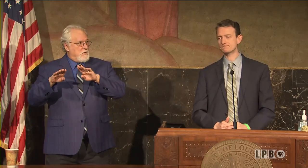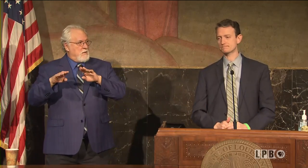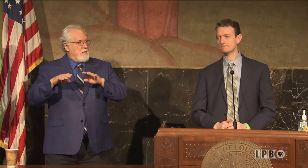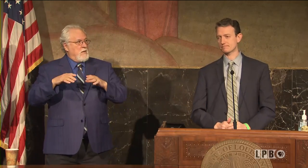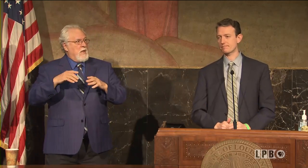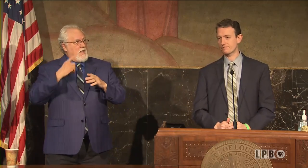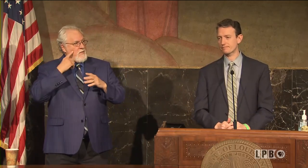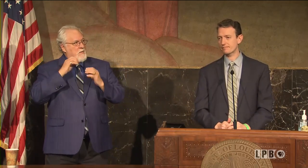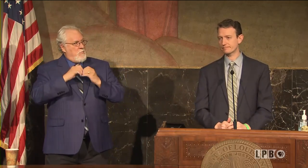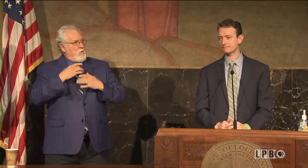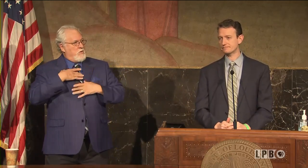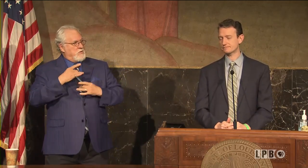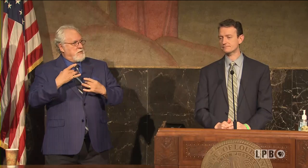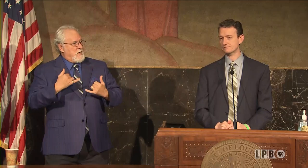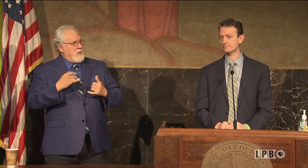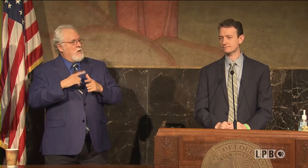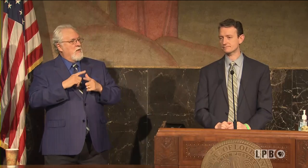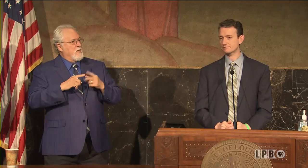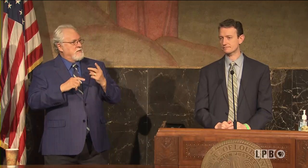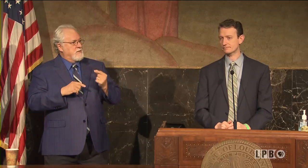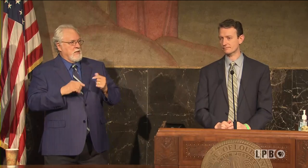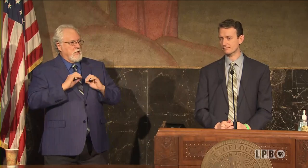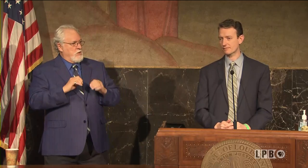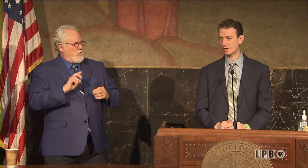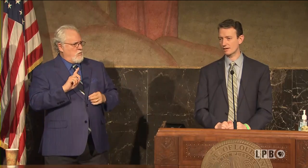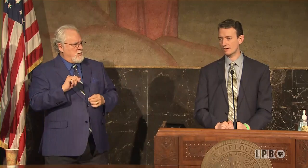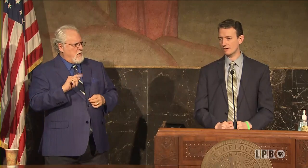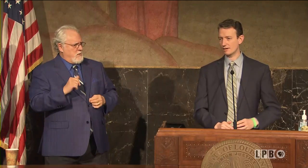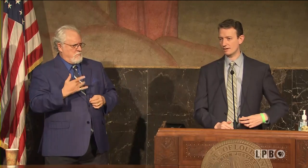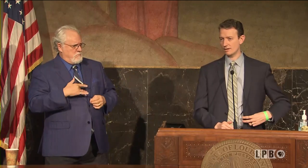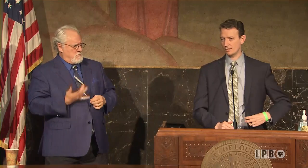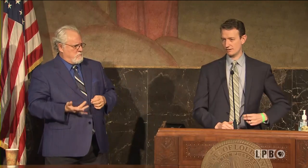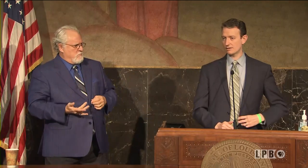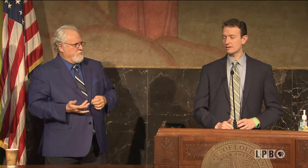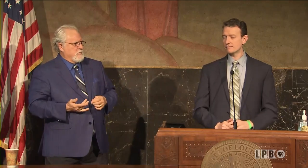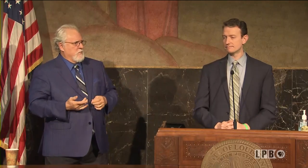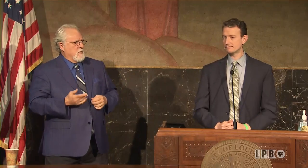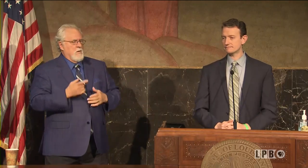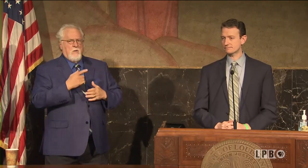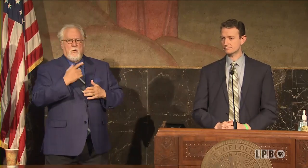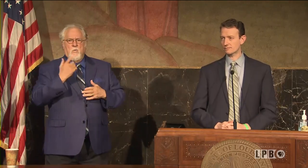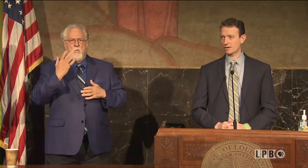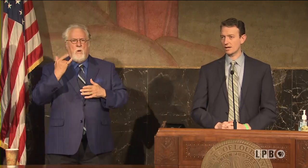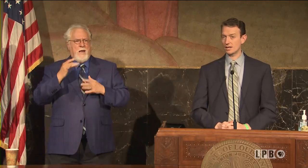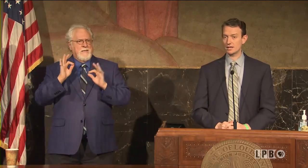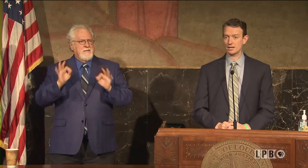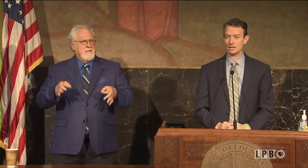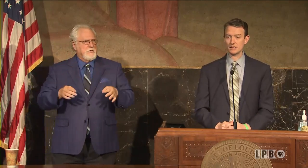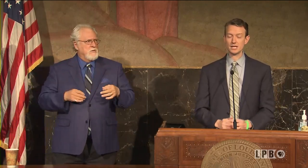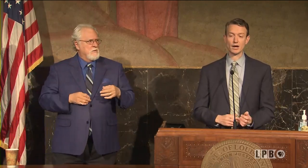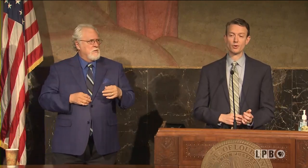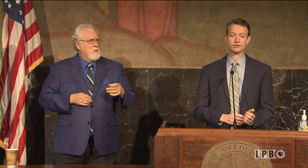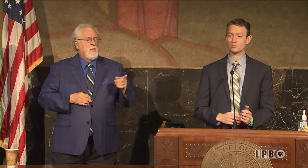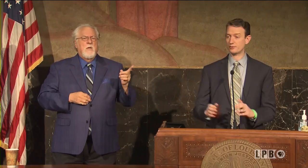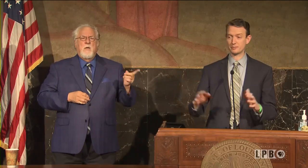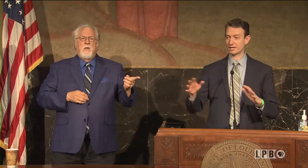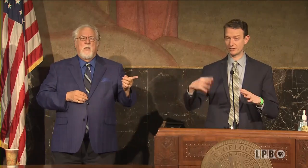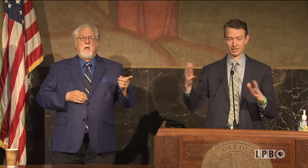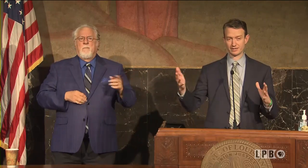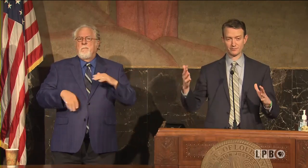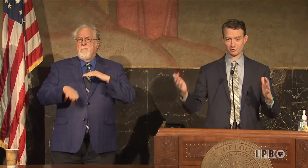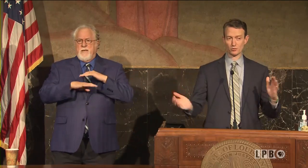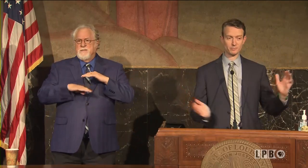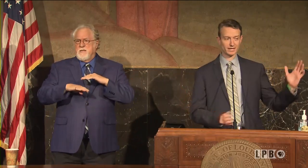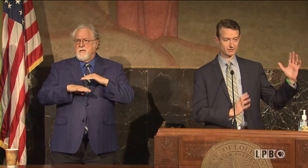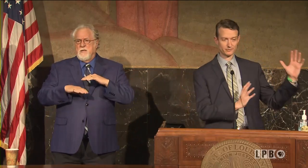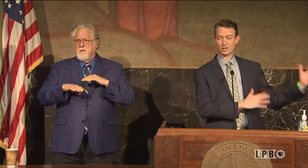More interested right now, and then suddenly we don't have data. The decision not to report data today. Yeah, well, so fundamentally,